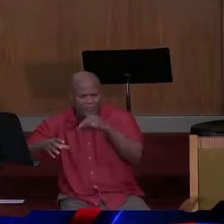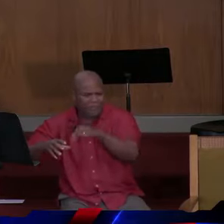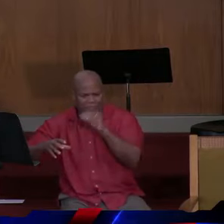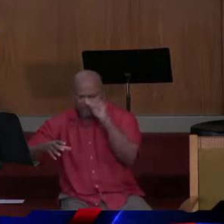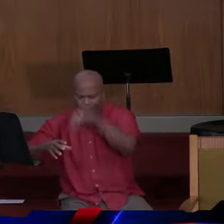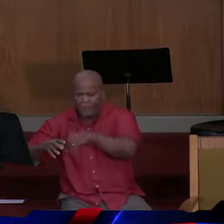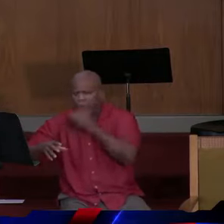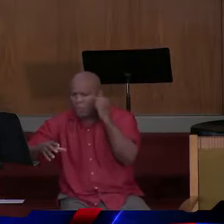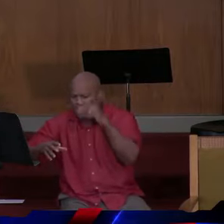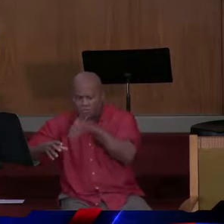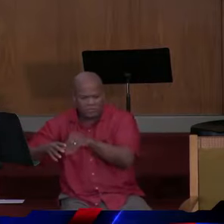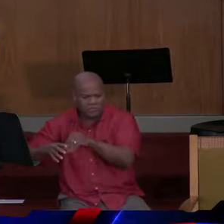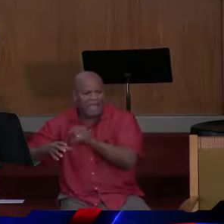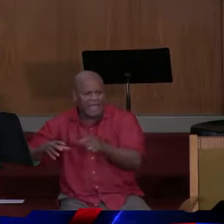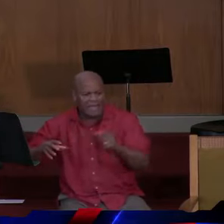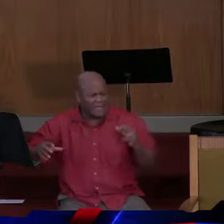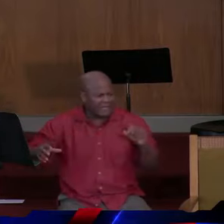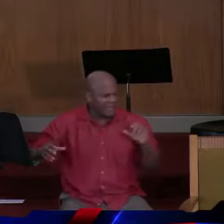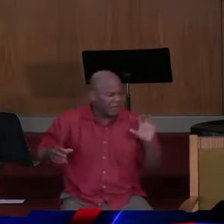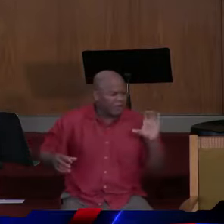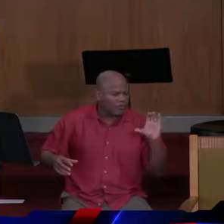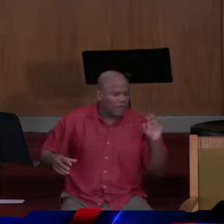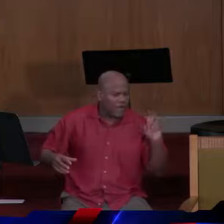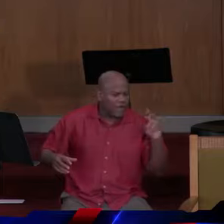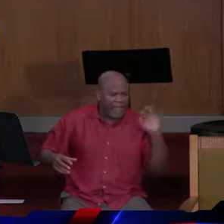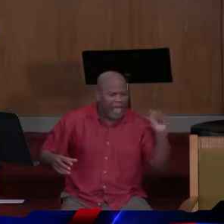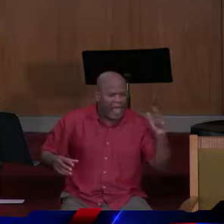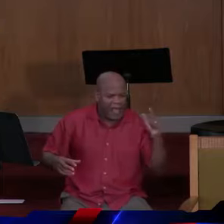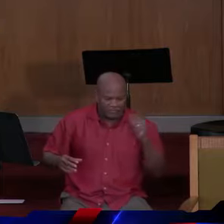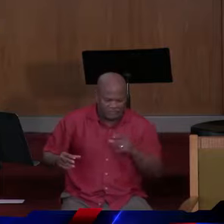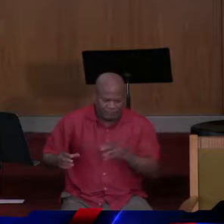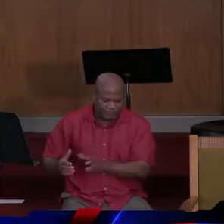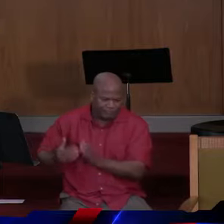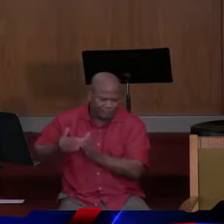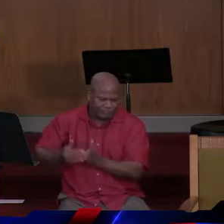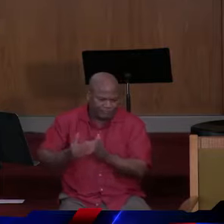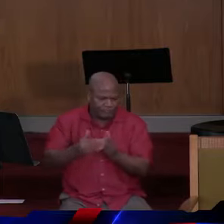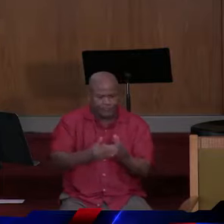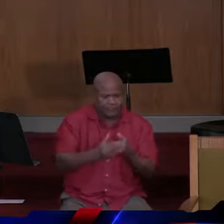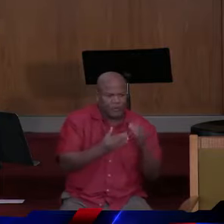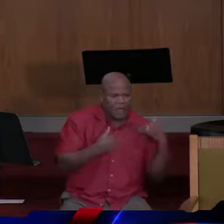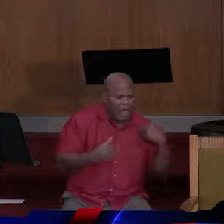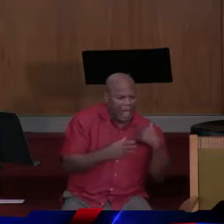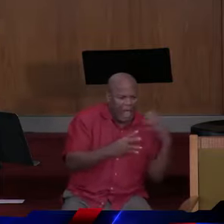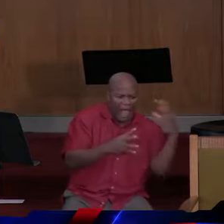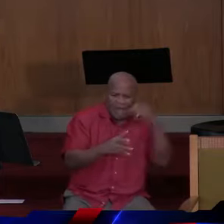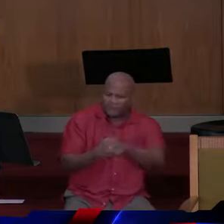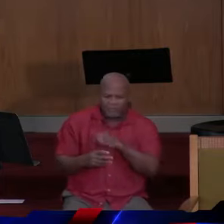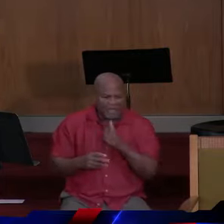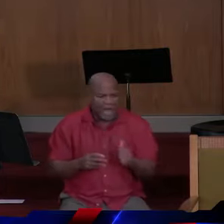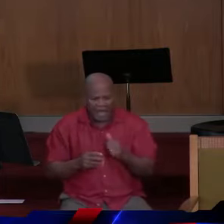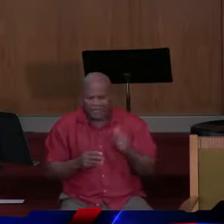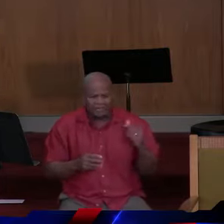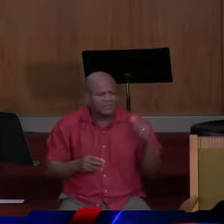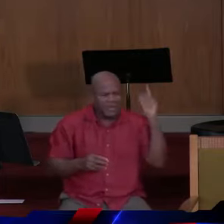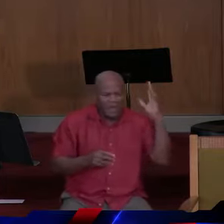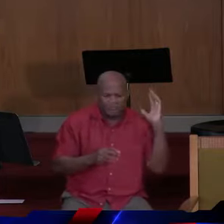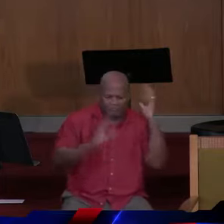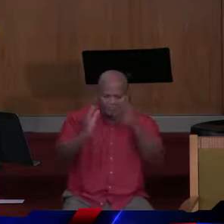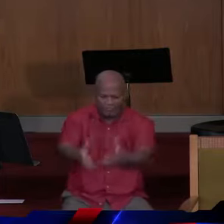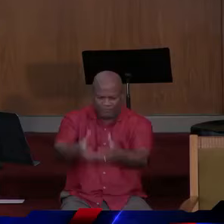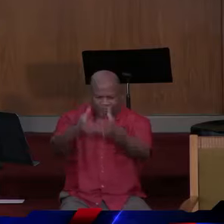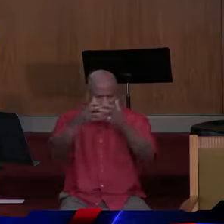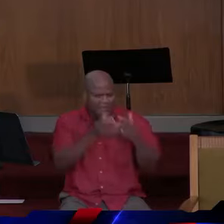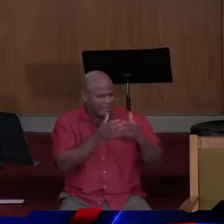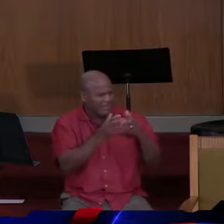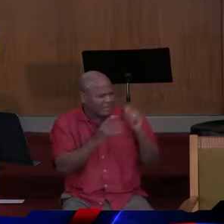Nile. When Pharaoh's daughter pulled him out of the Nile, raised him as her own son, God kept him in the palace. When